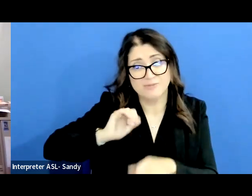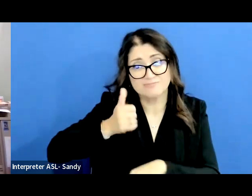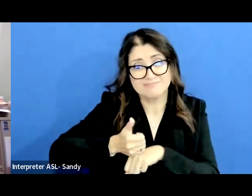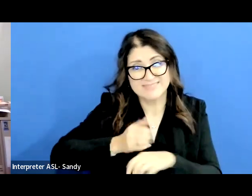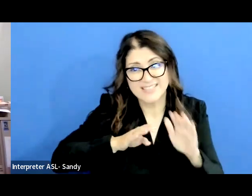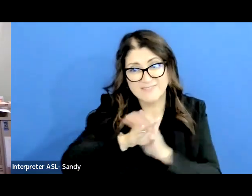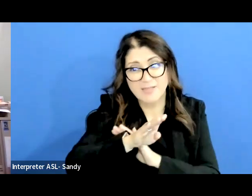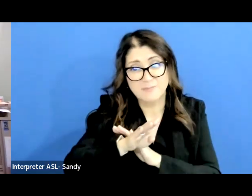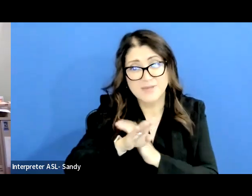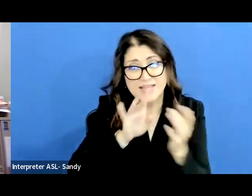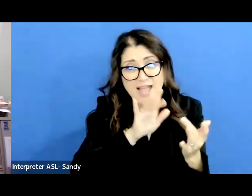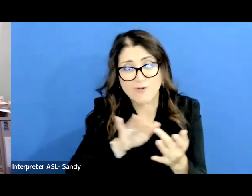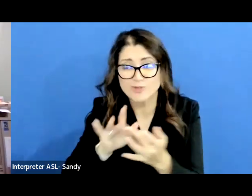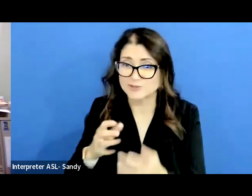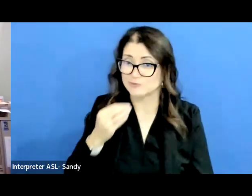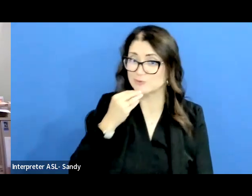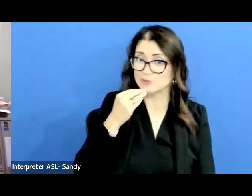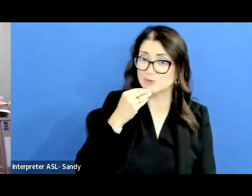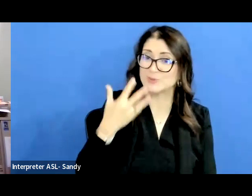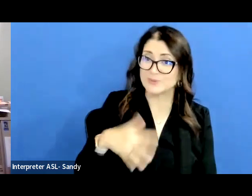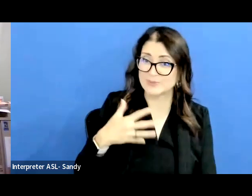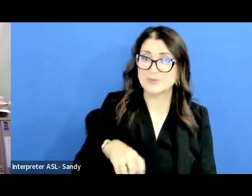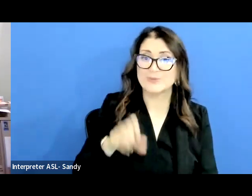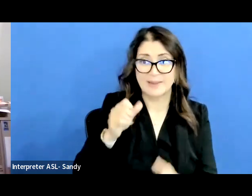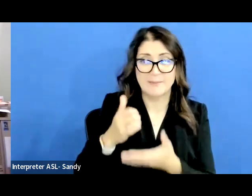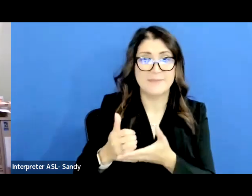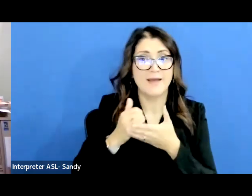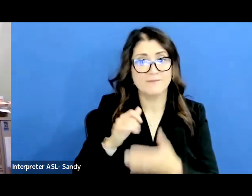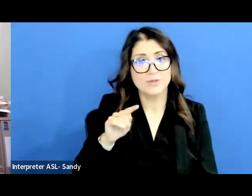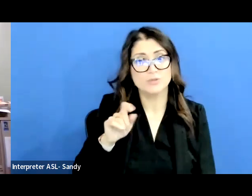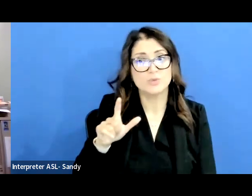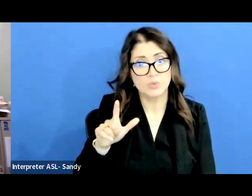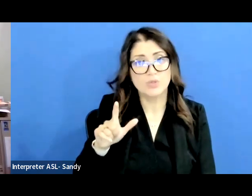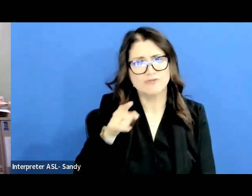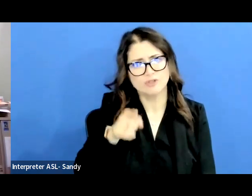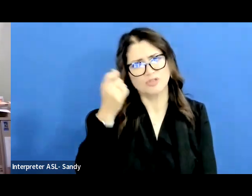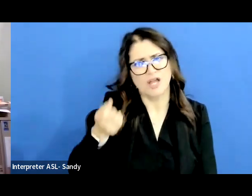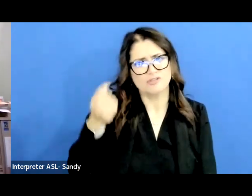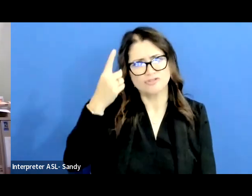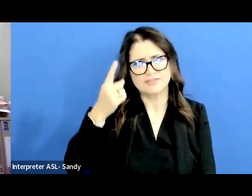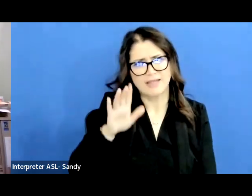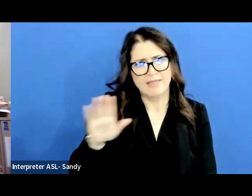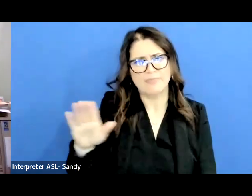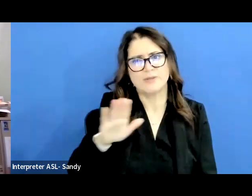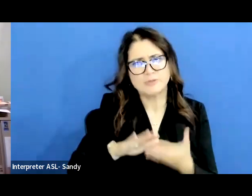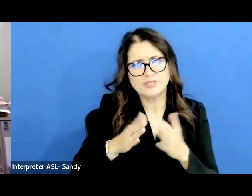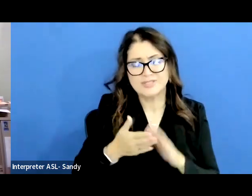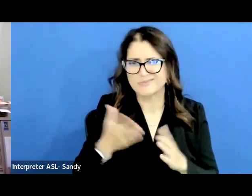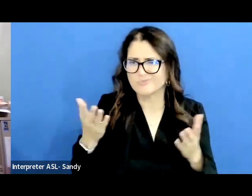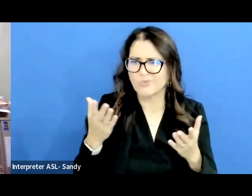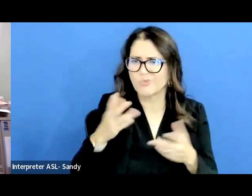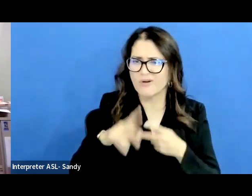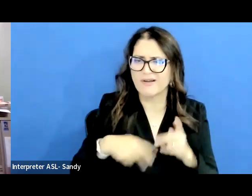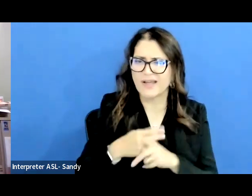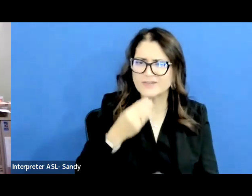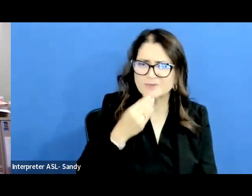useful tool for you to understand the community. What kind of foods are they preferring?